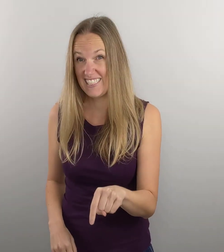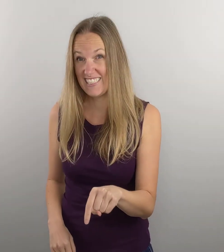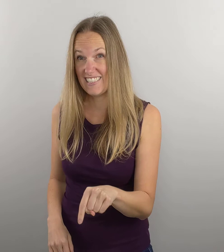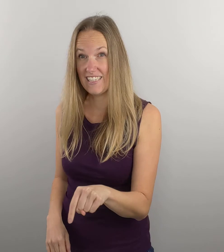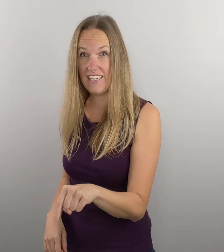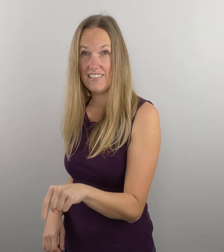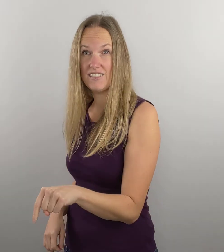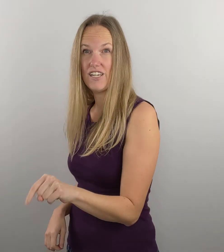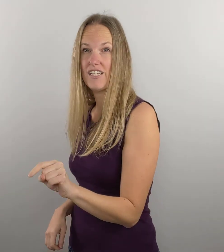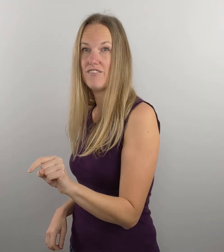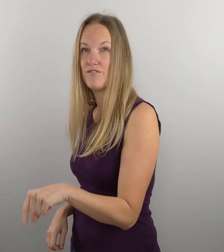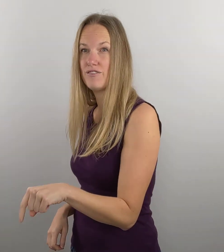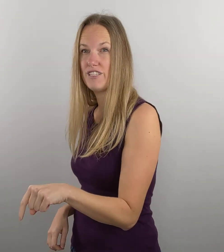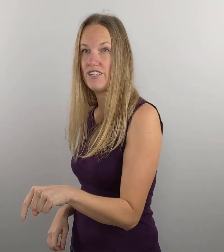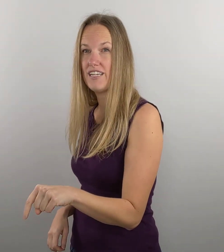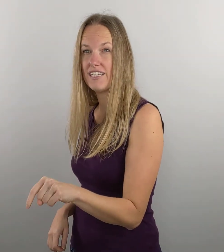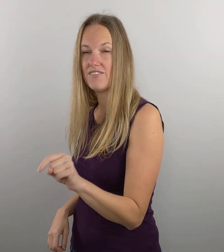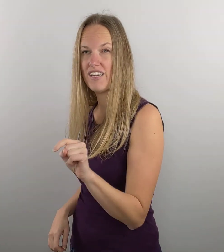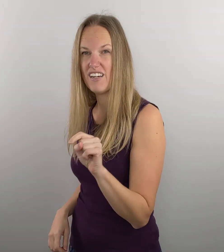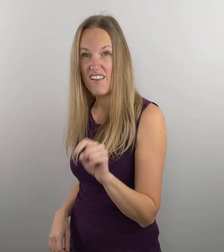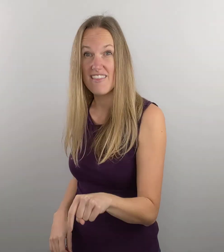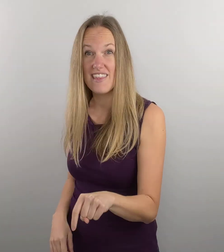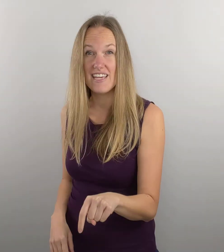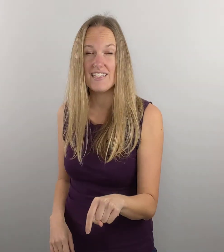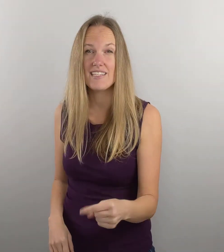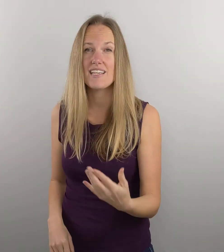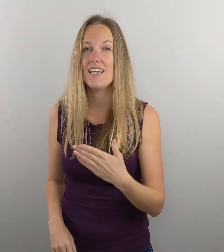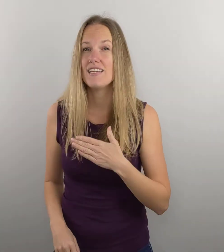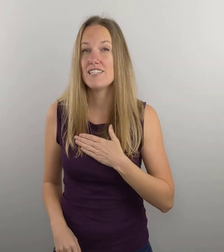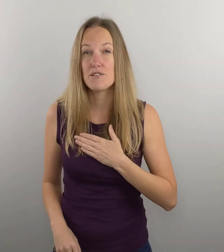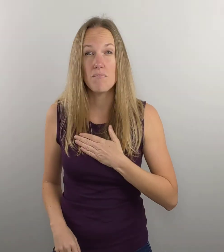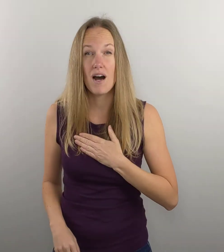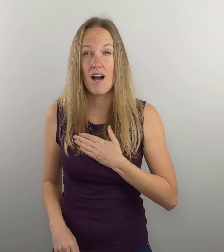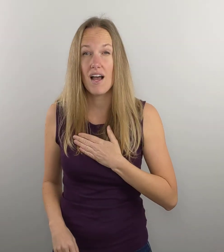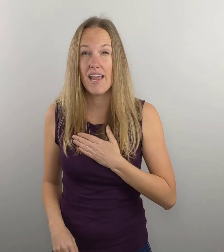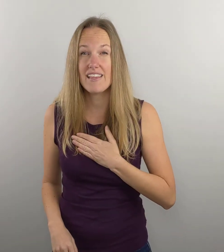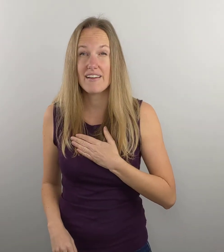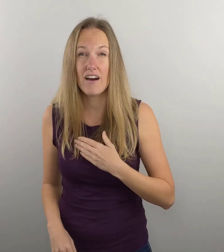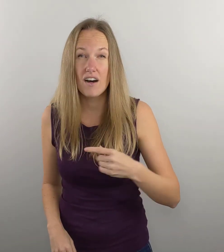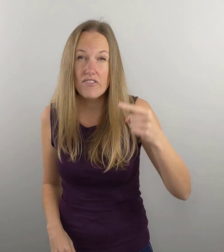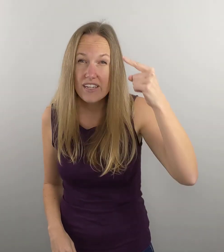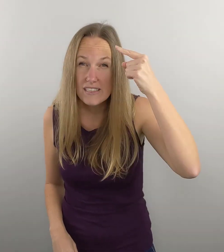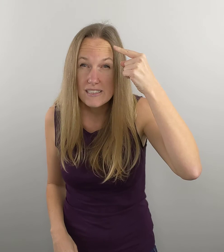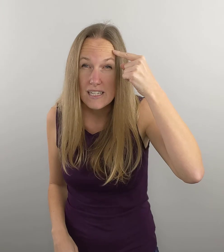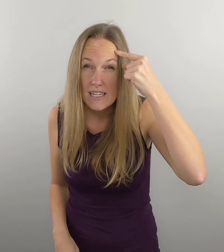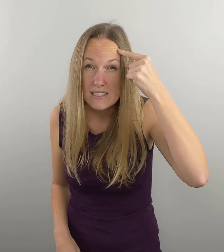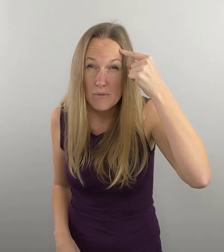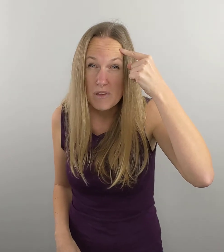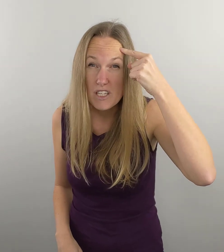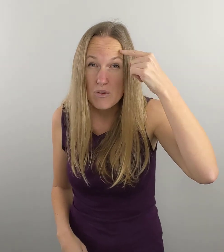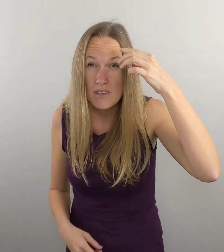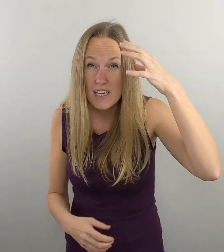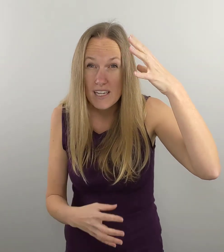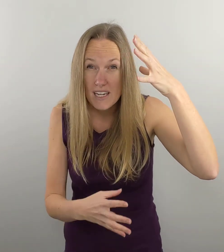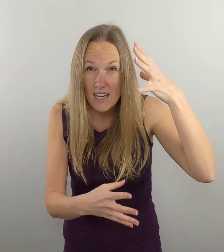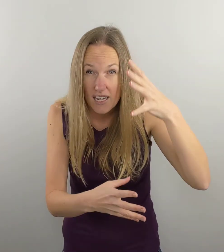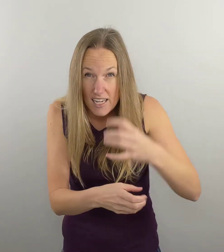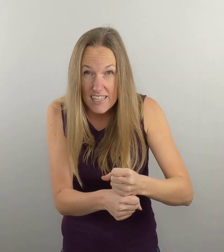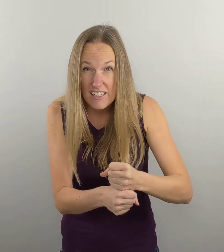This, okay, so you kind of, with your index finger, this is my, and then confidence, something you think, and then you kind